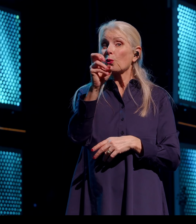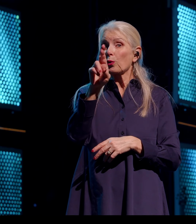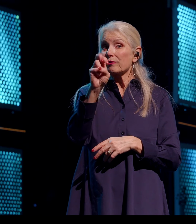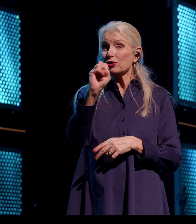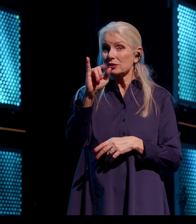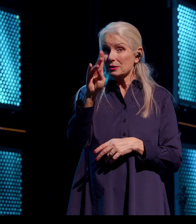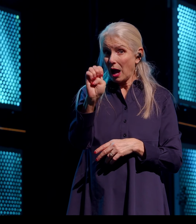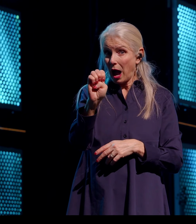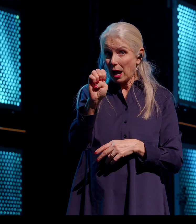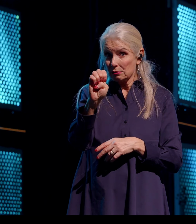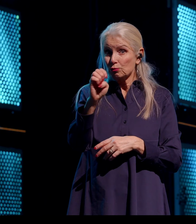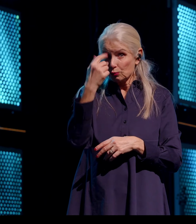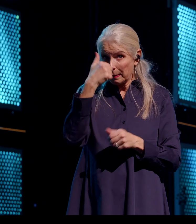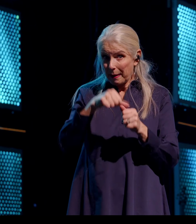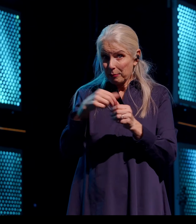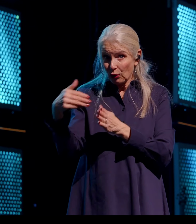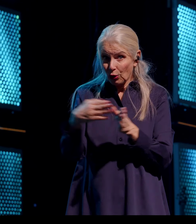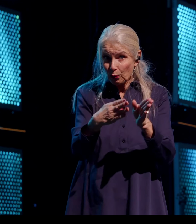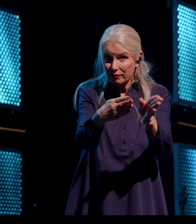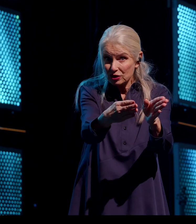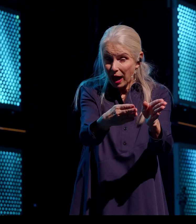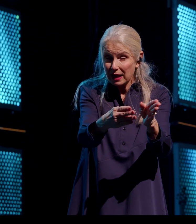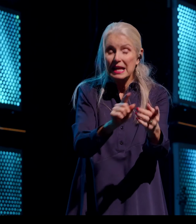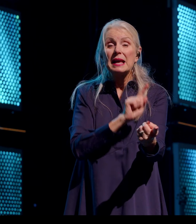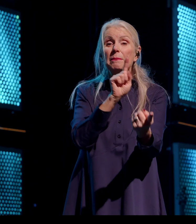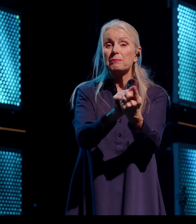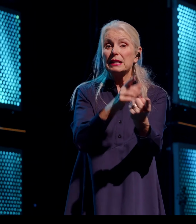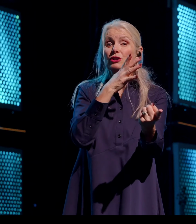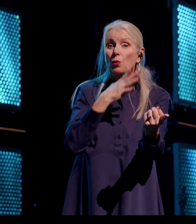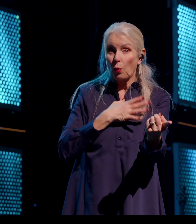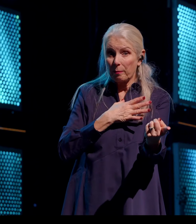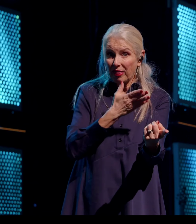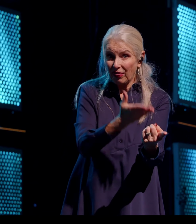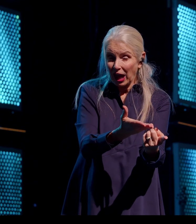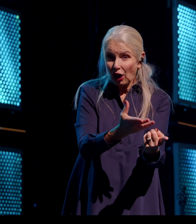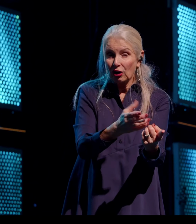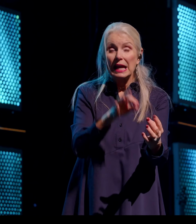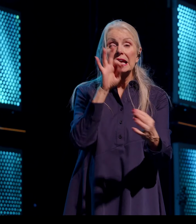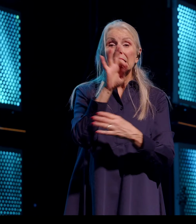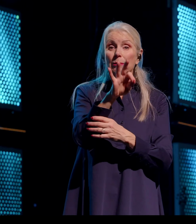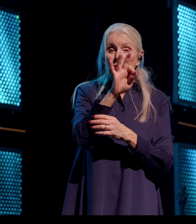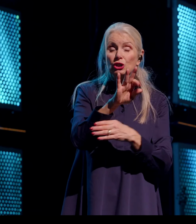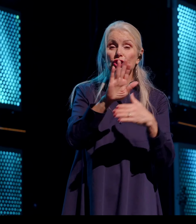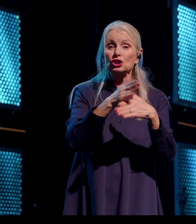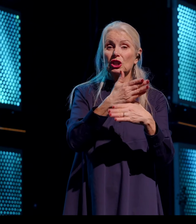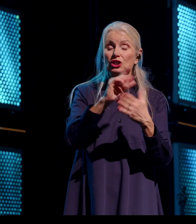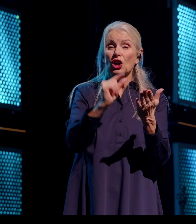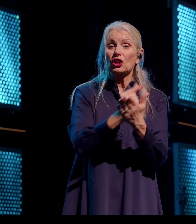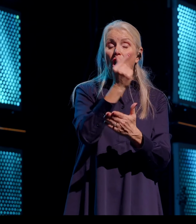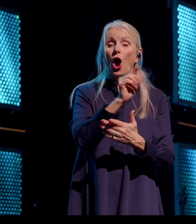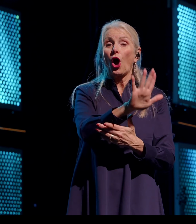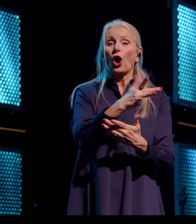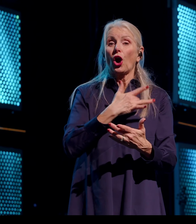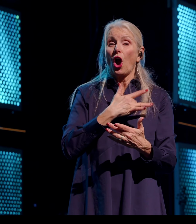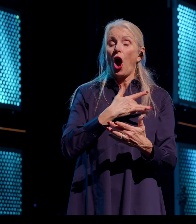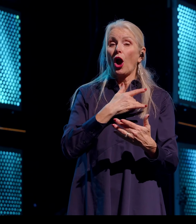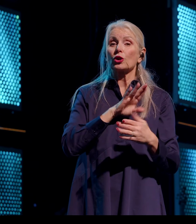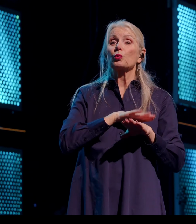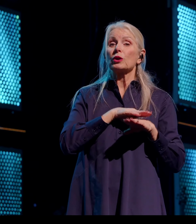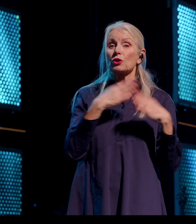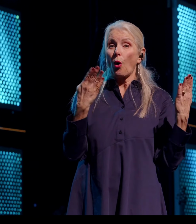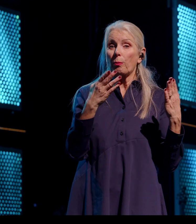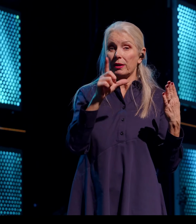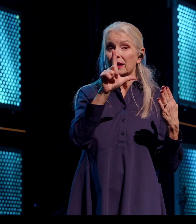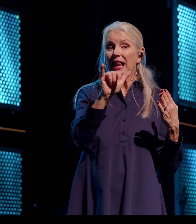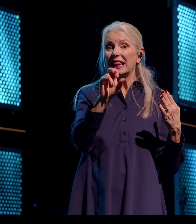to Philippi, he sees some women, Lydia, there. He preaches and shares the gospel, and it says that her heart was open. God opened her heart